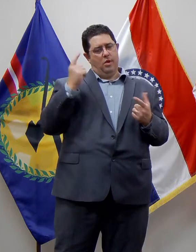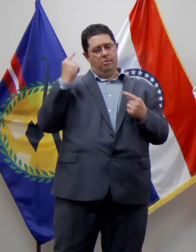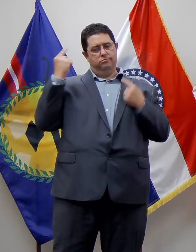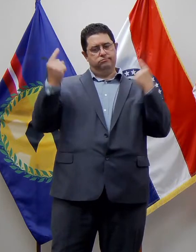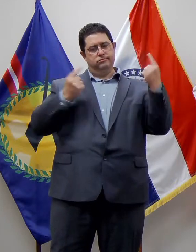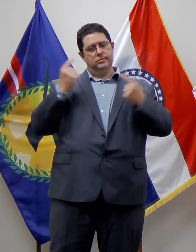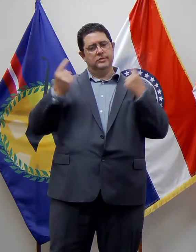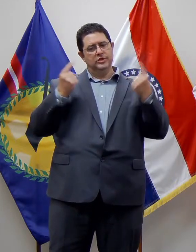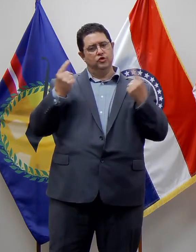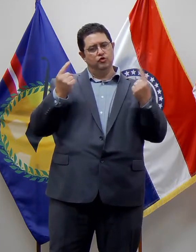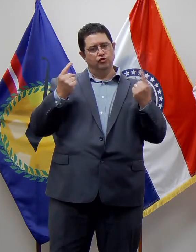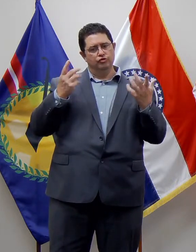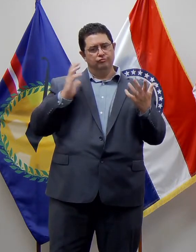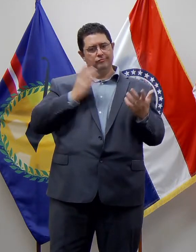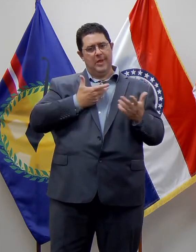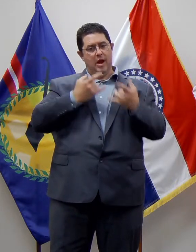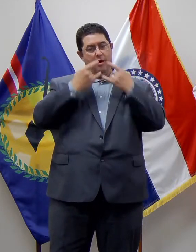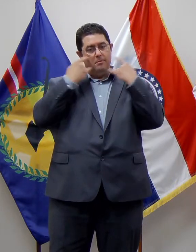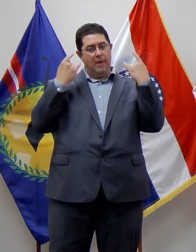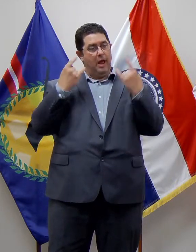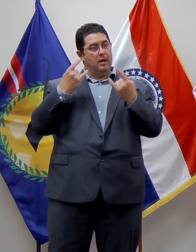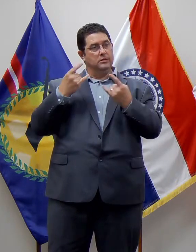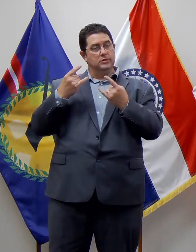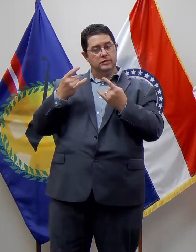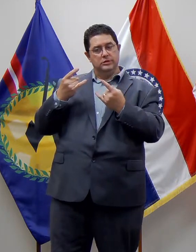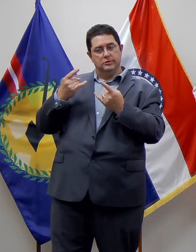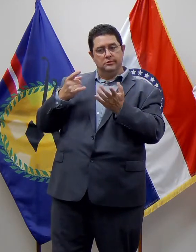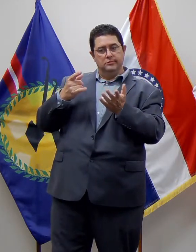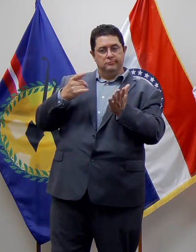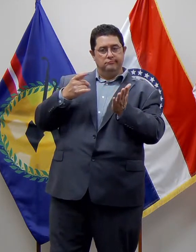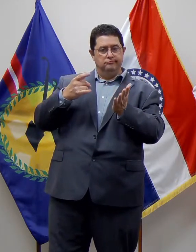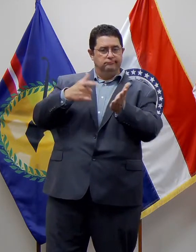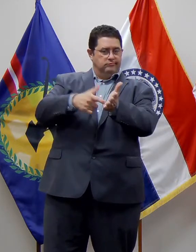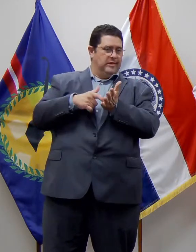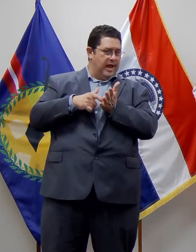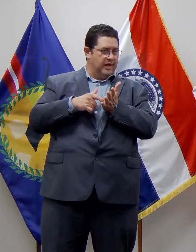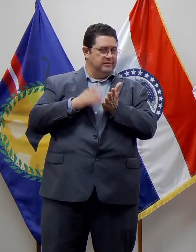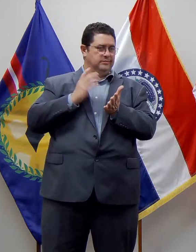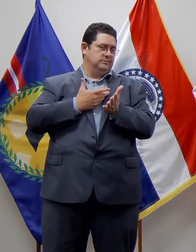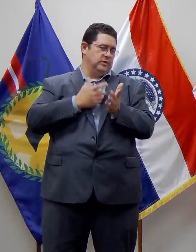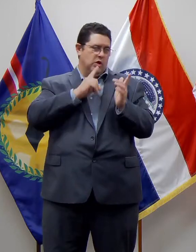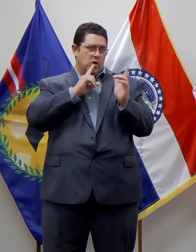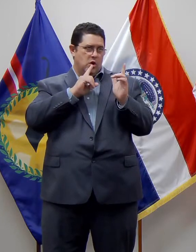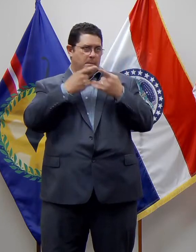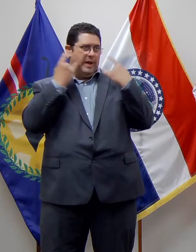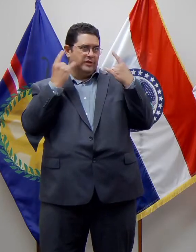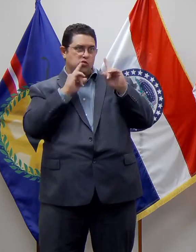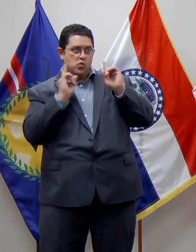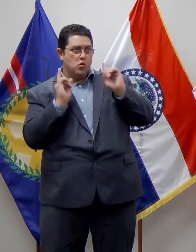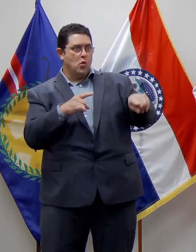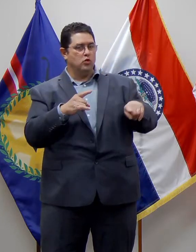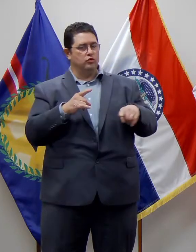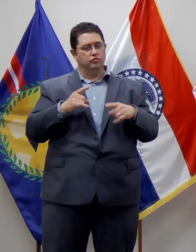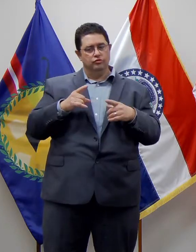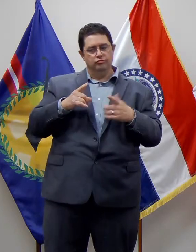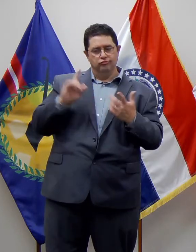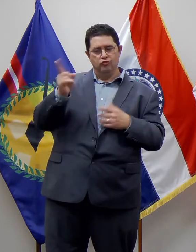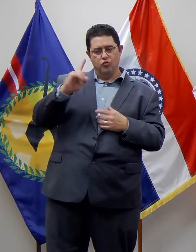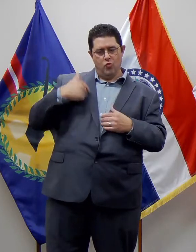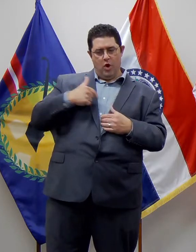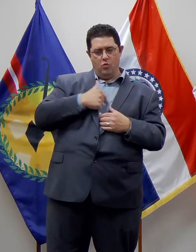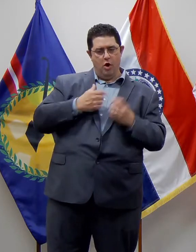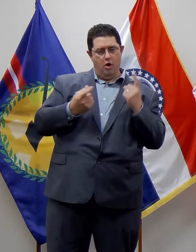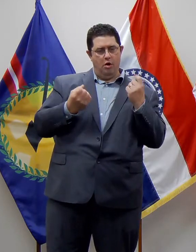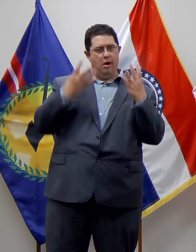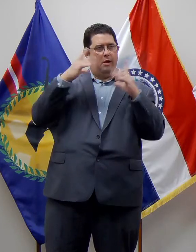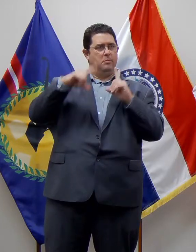consider our mask guidance and our masking orders based on where we are in cases